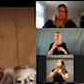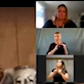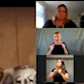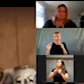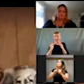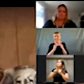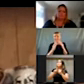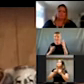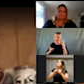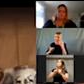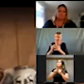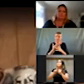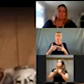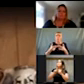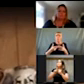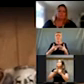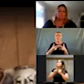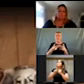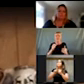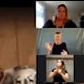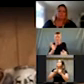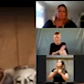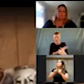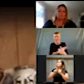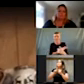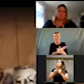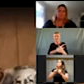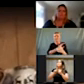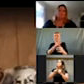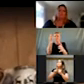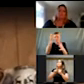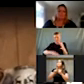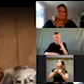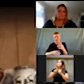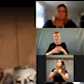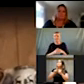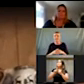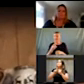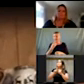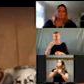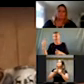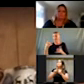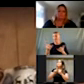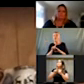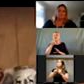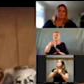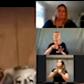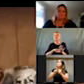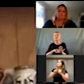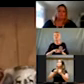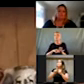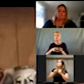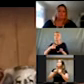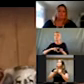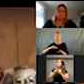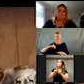teeth. Tell them now, and tell them again next year when the draft bill goes to a select committee to get